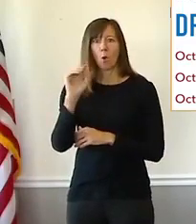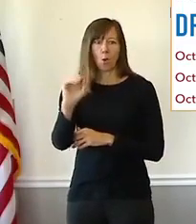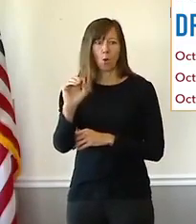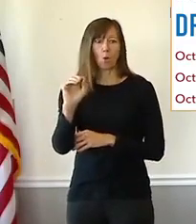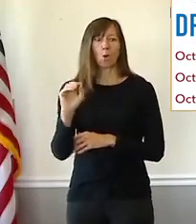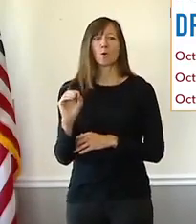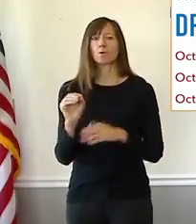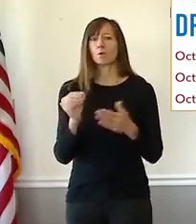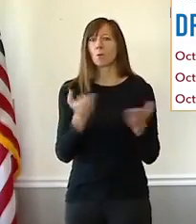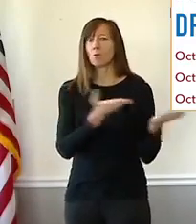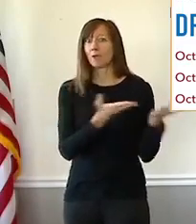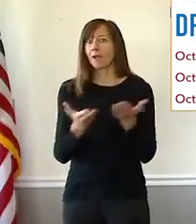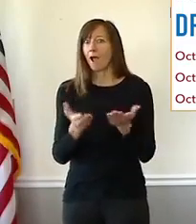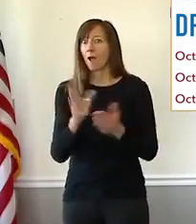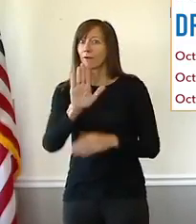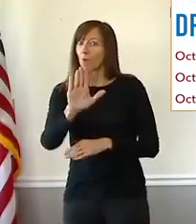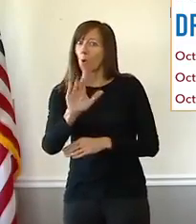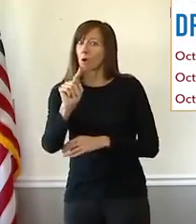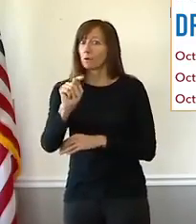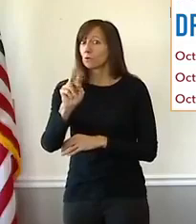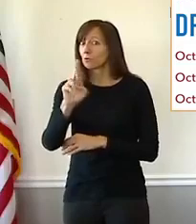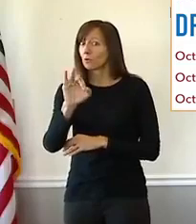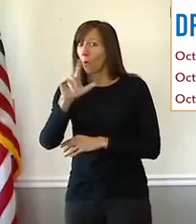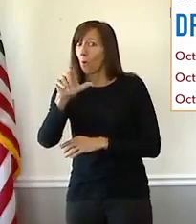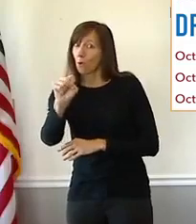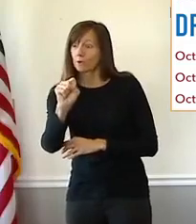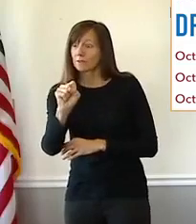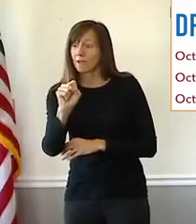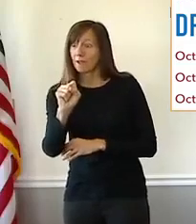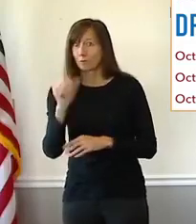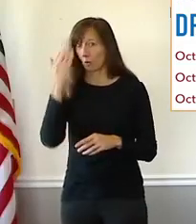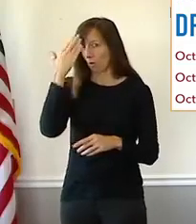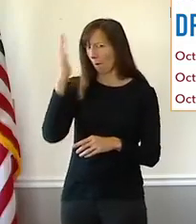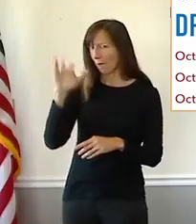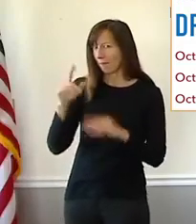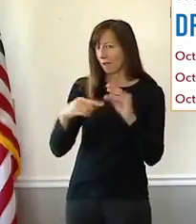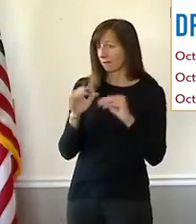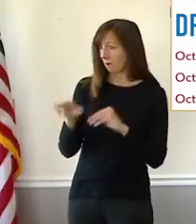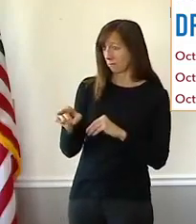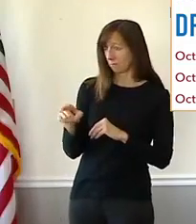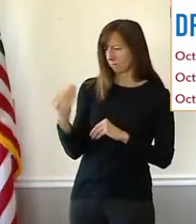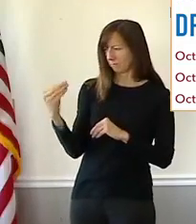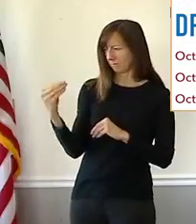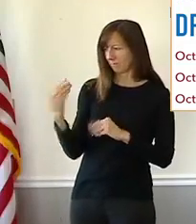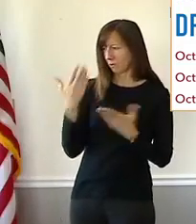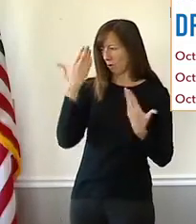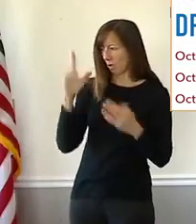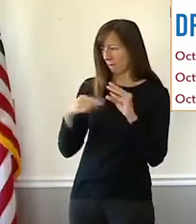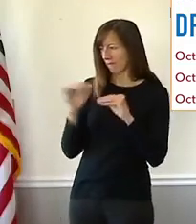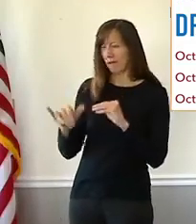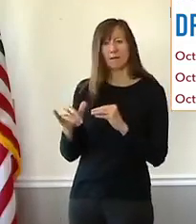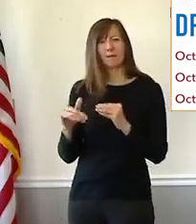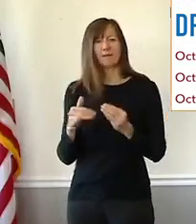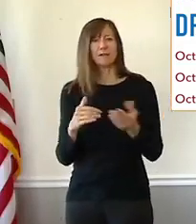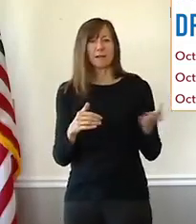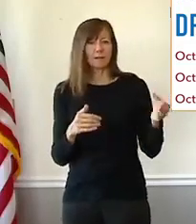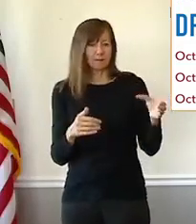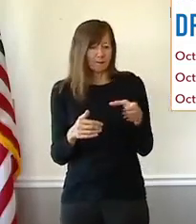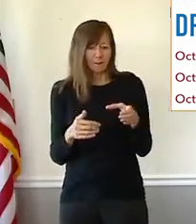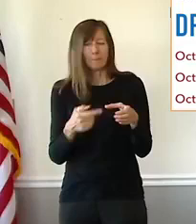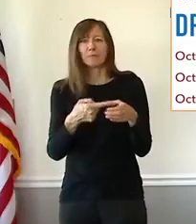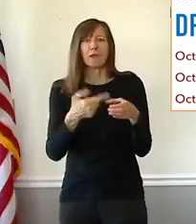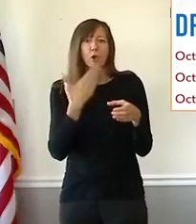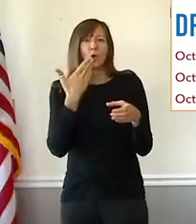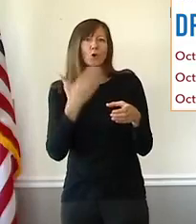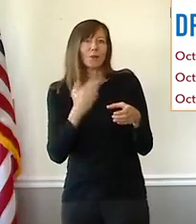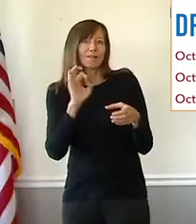Is that right? Yeah. Apparently, you don't know this. What are they? Trolls. Good luck trolls? Yes, this is